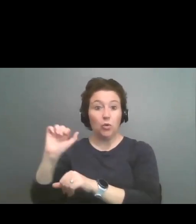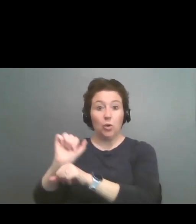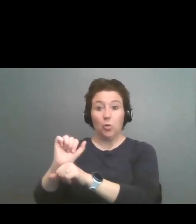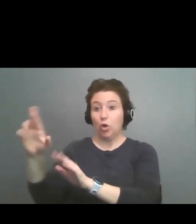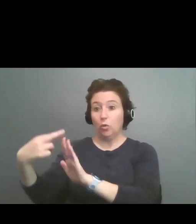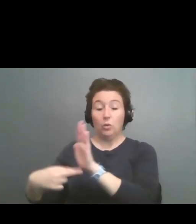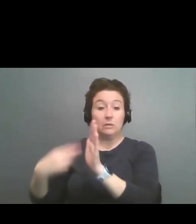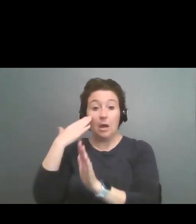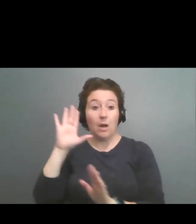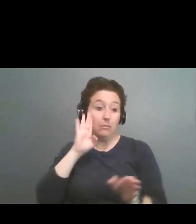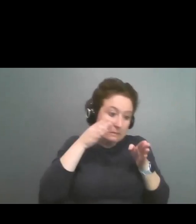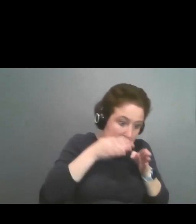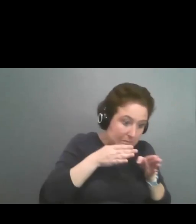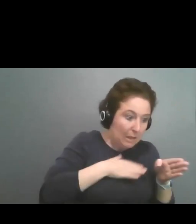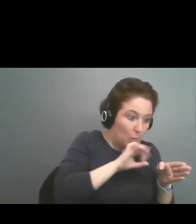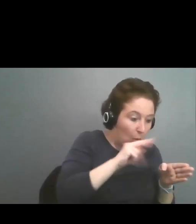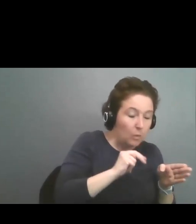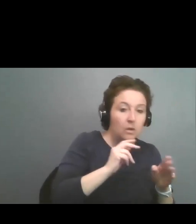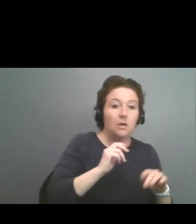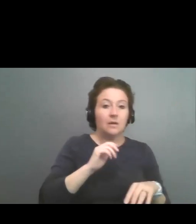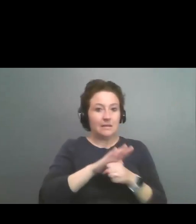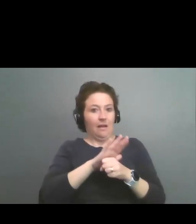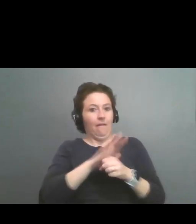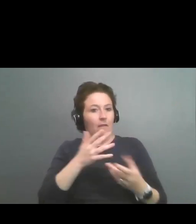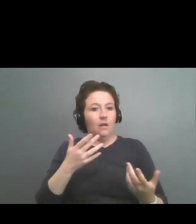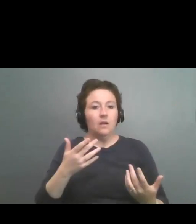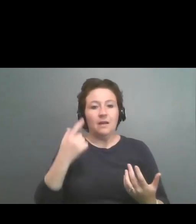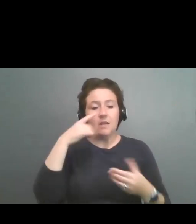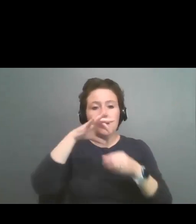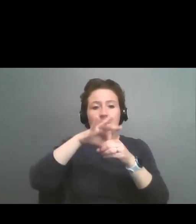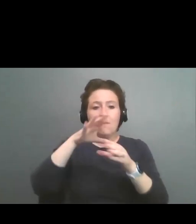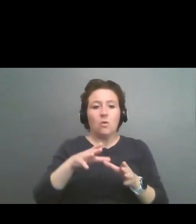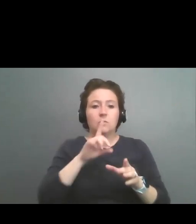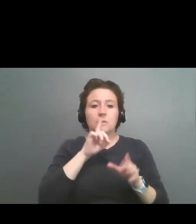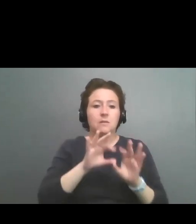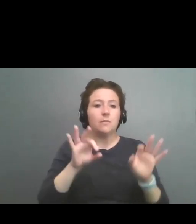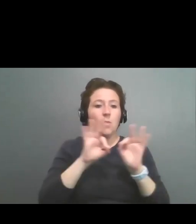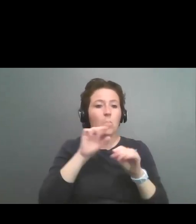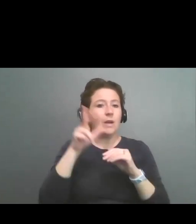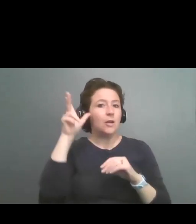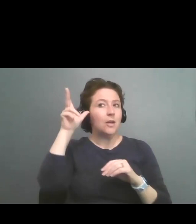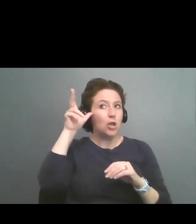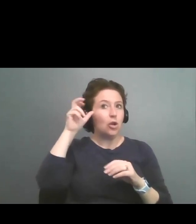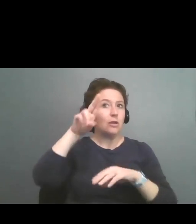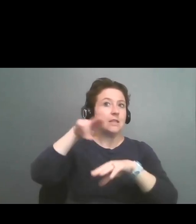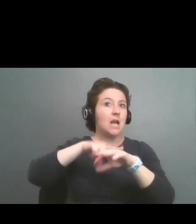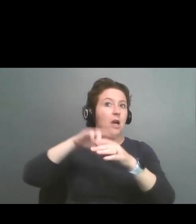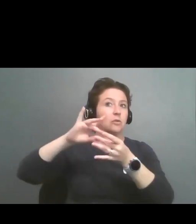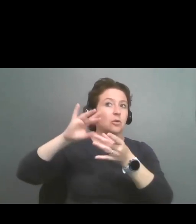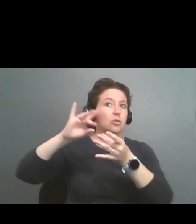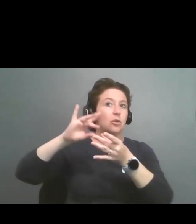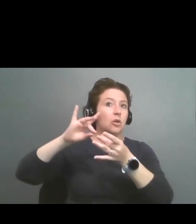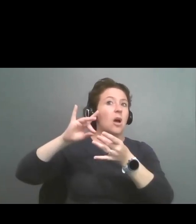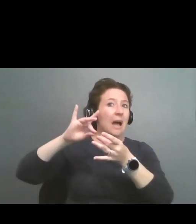Just keeping track of my own is enough. So I think that the voters need to understand, when they're listening to a national narrative, that their